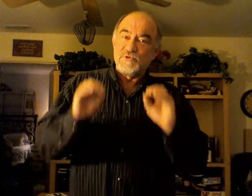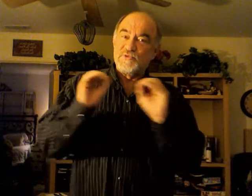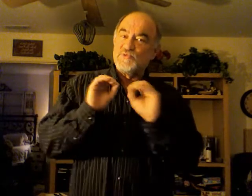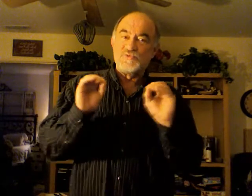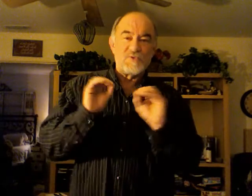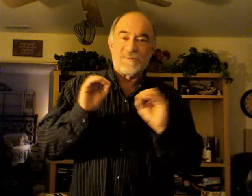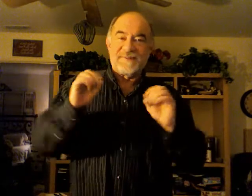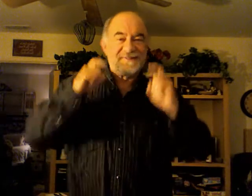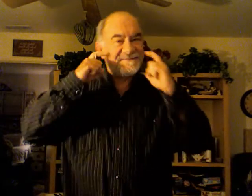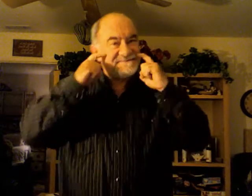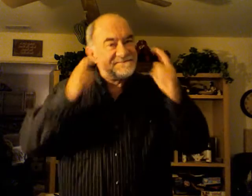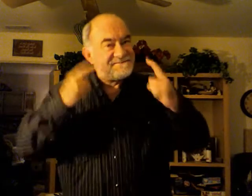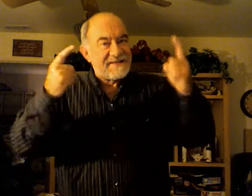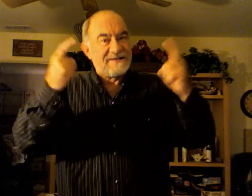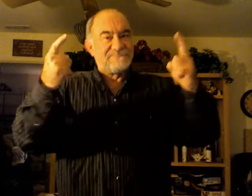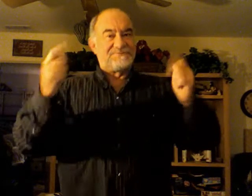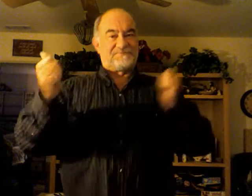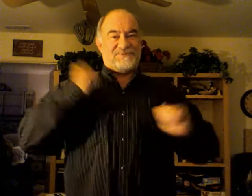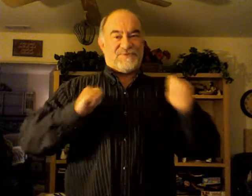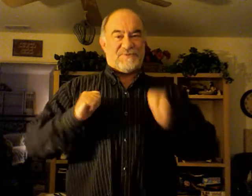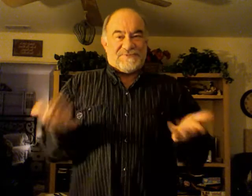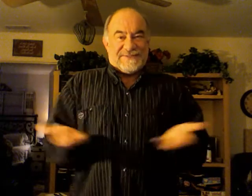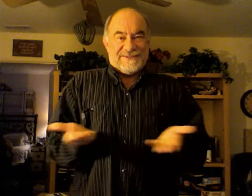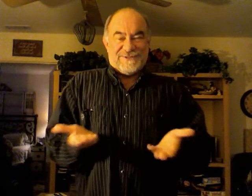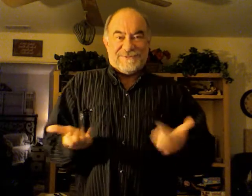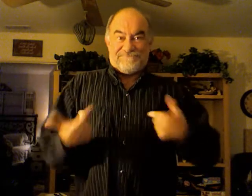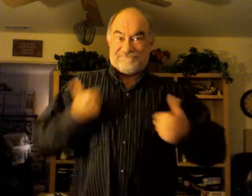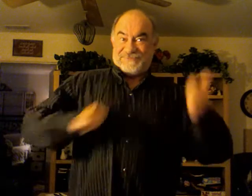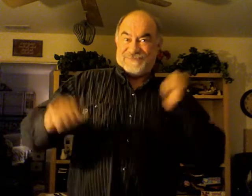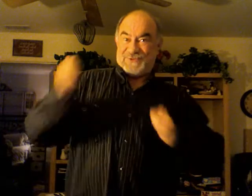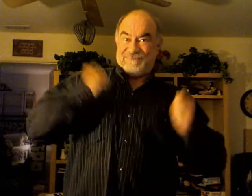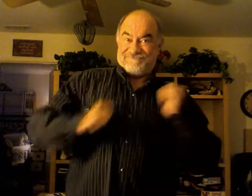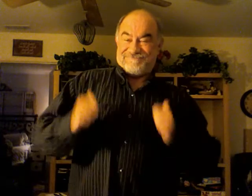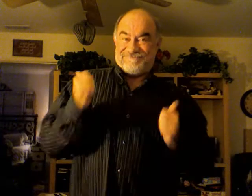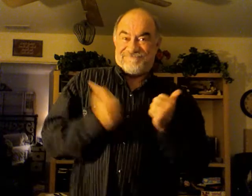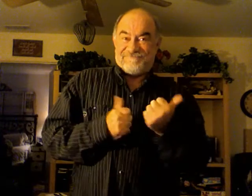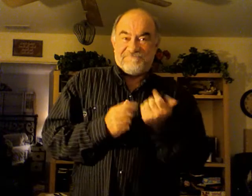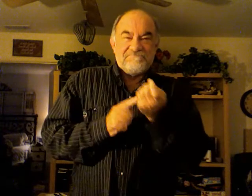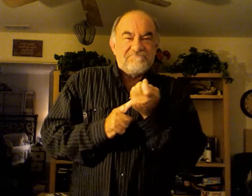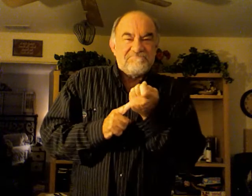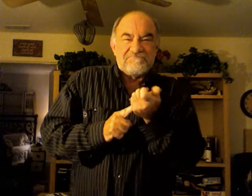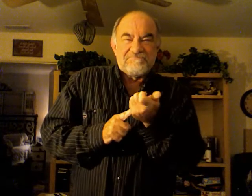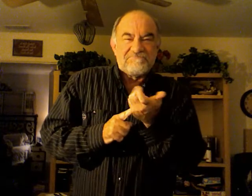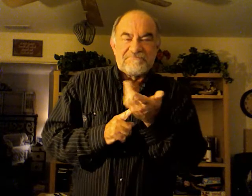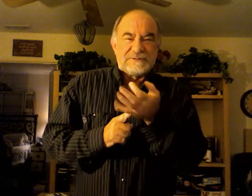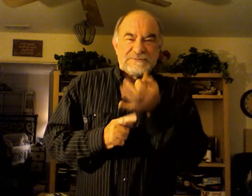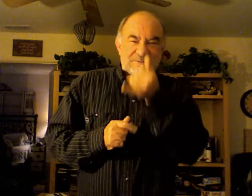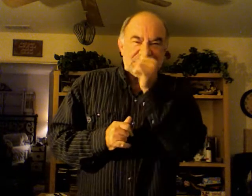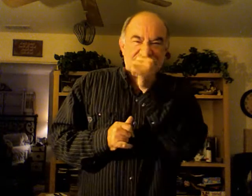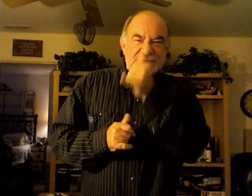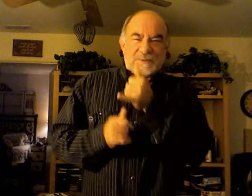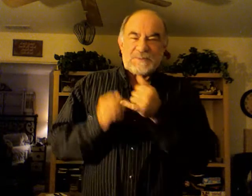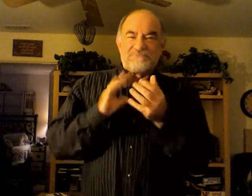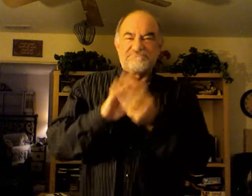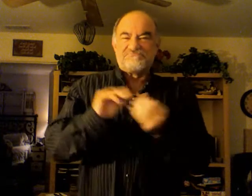And I want to introduce you to a Nobody Famous performance here. And I'm going to perform a